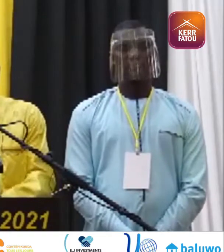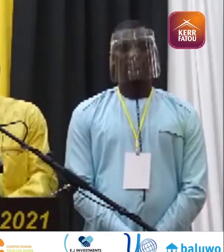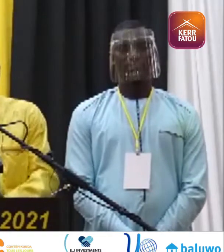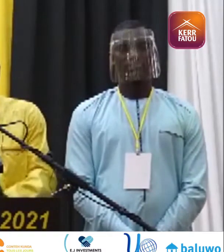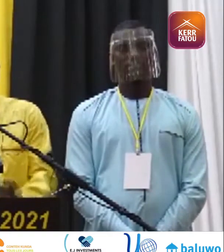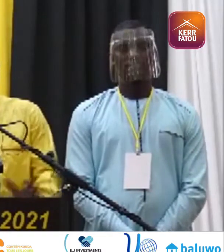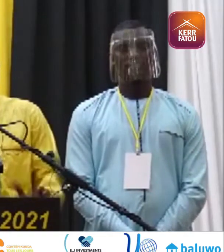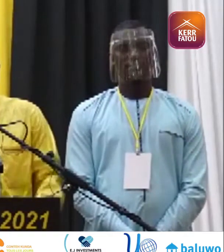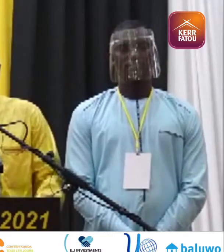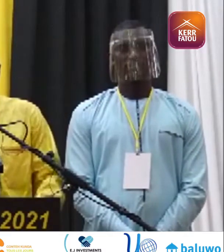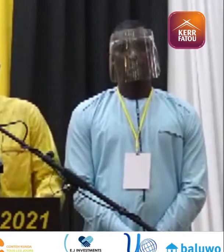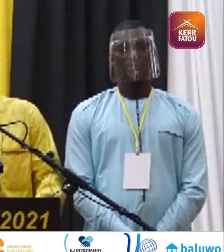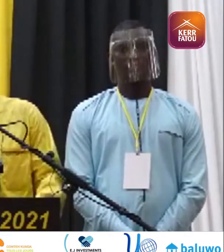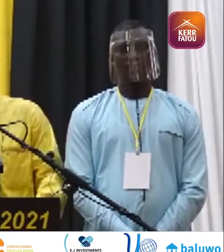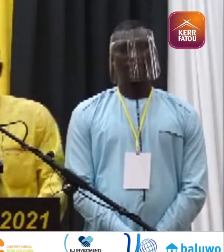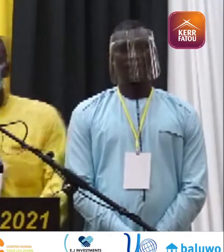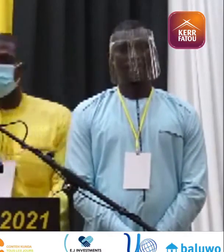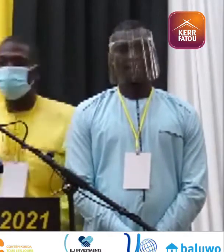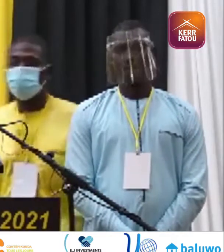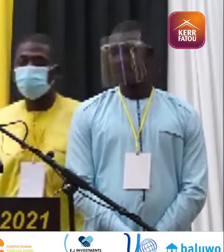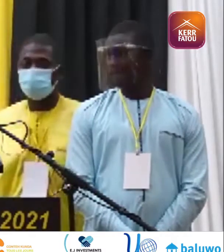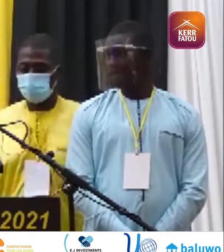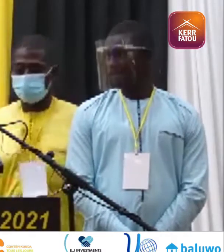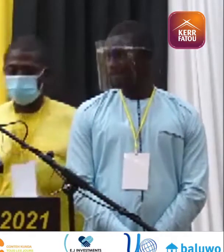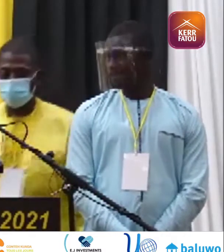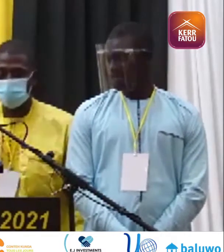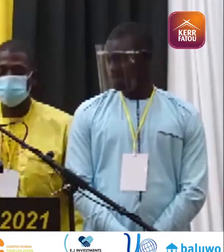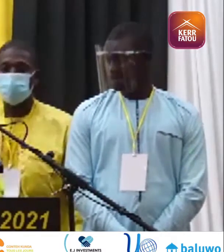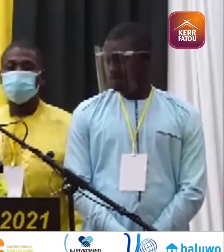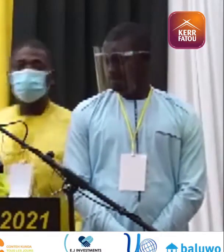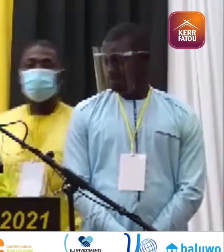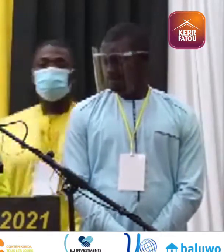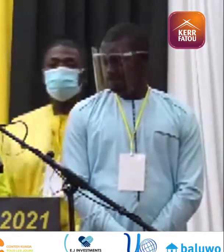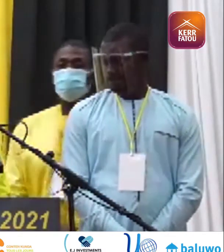mink alaji SWA minfajan sainteng.